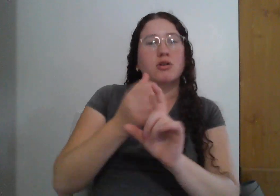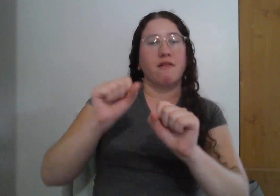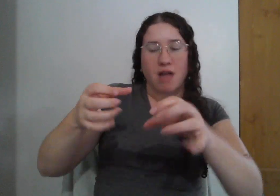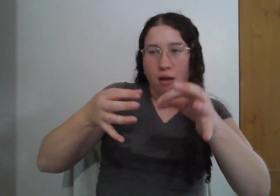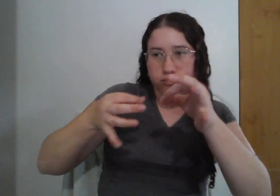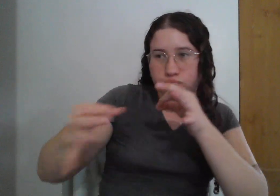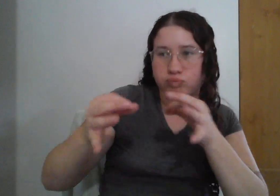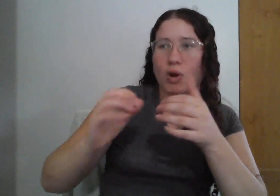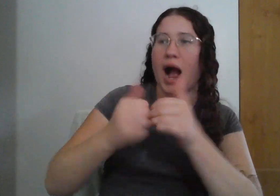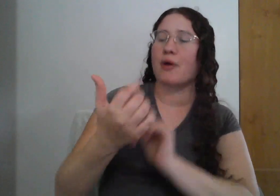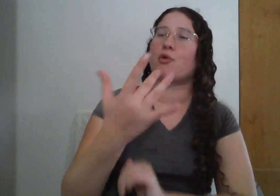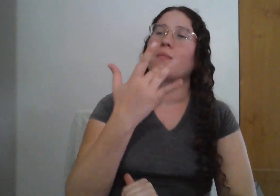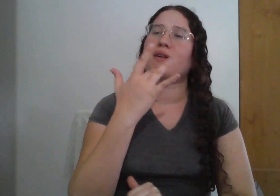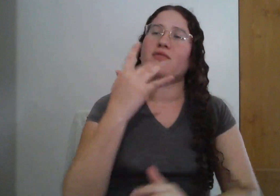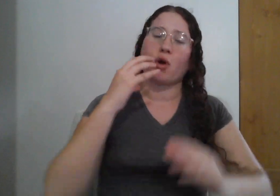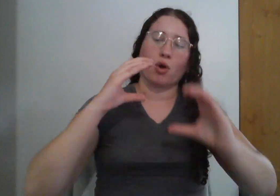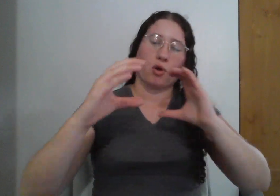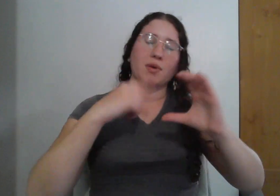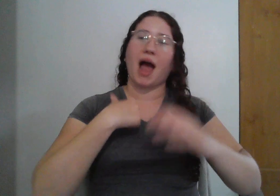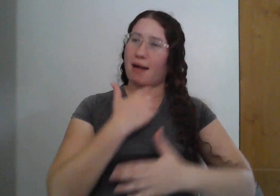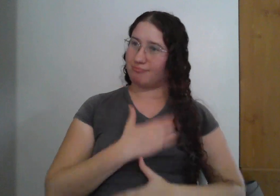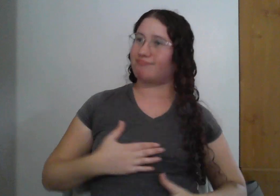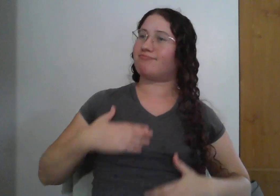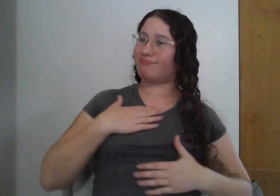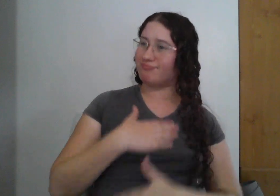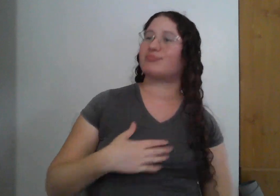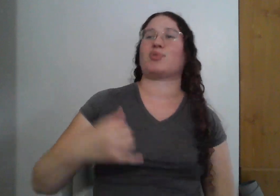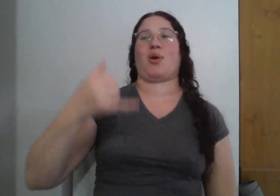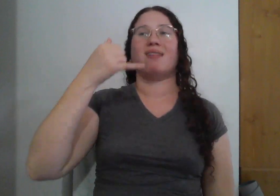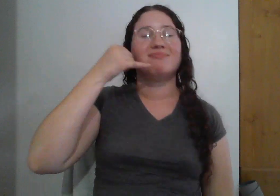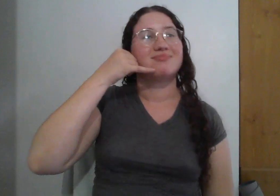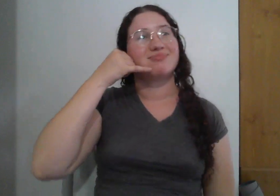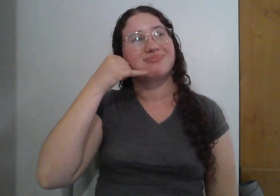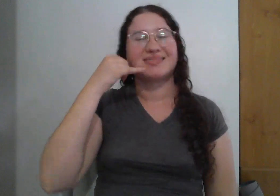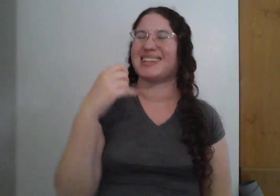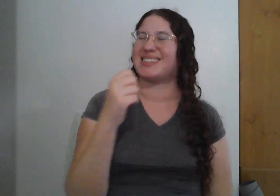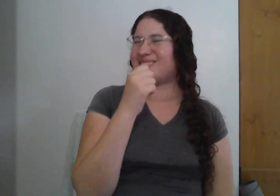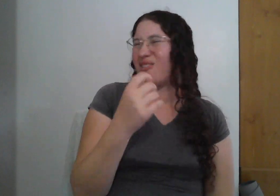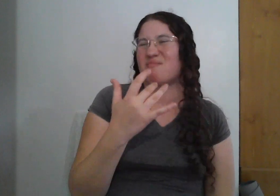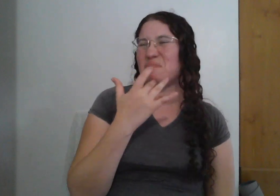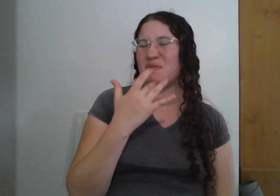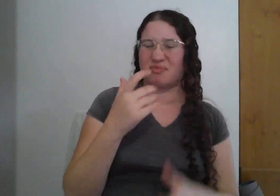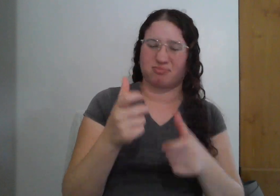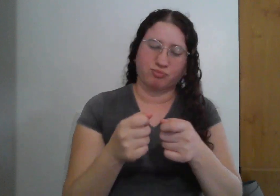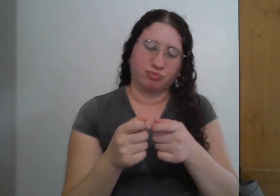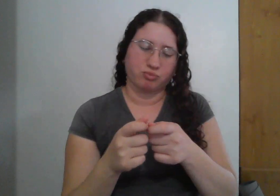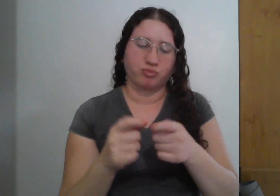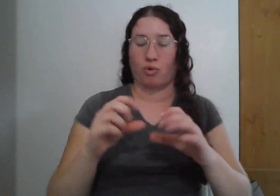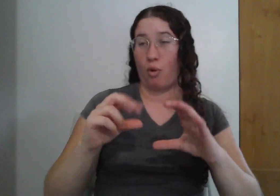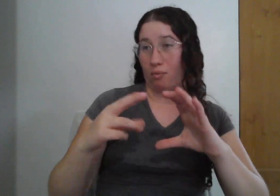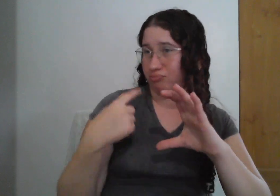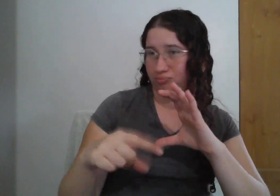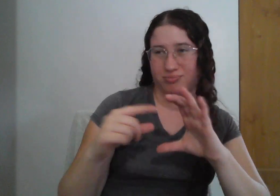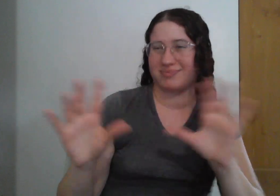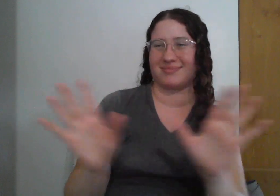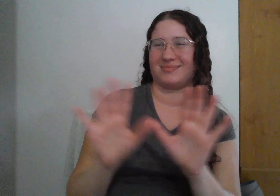prefer to communicate, that you enjoy talking by phone rather than instant messaging or texting. Especially